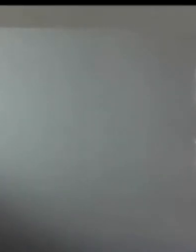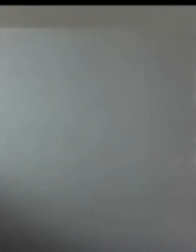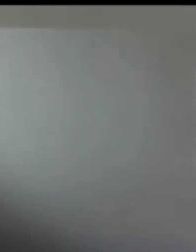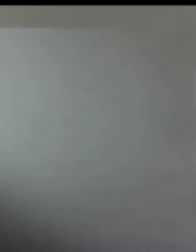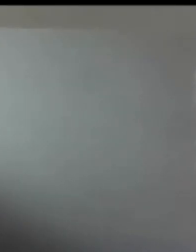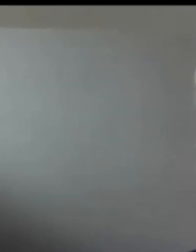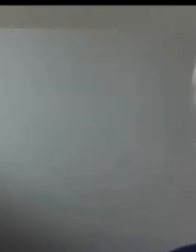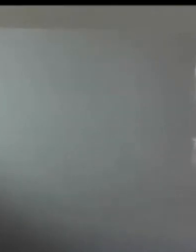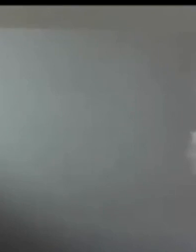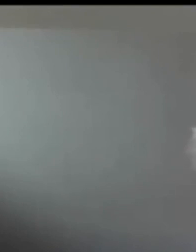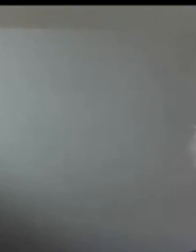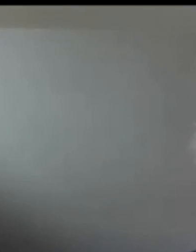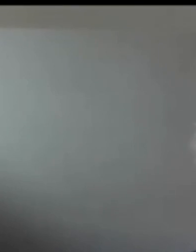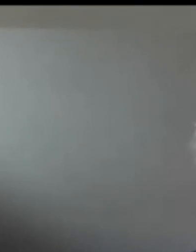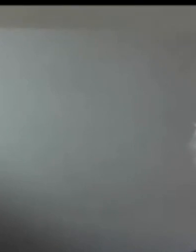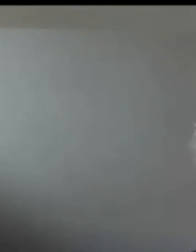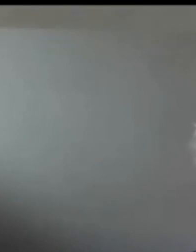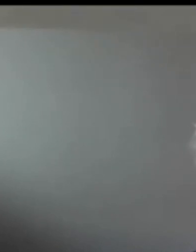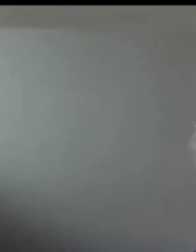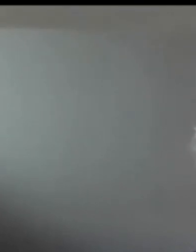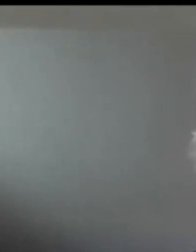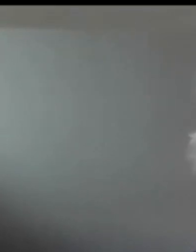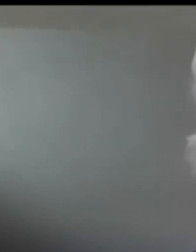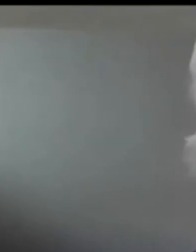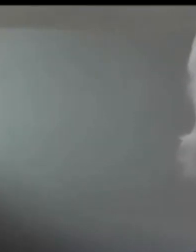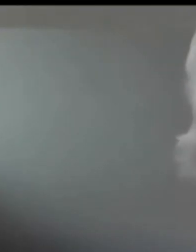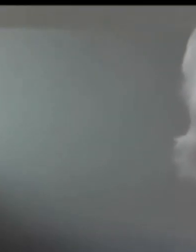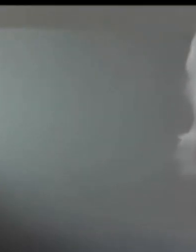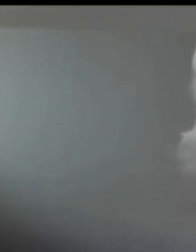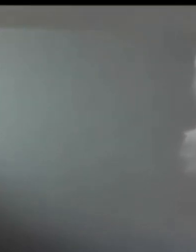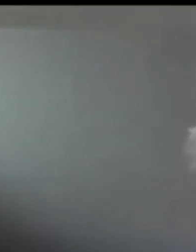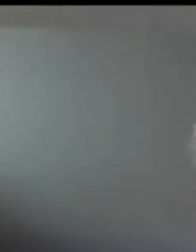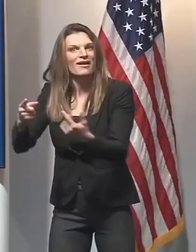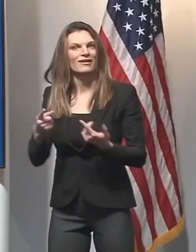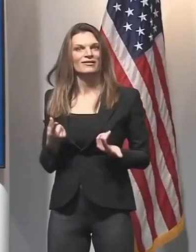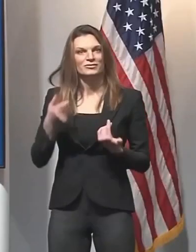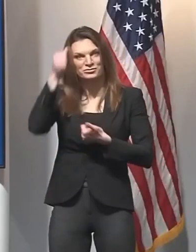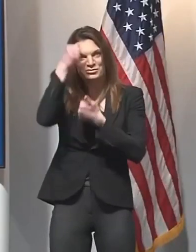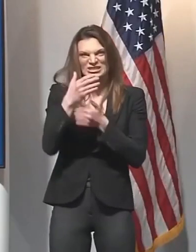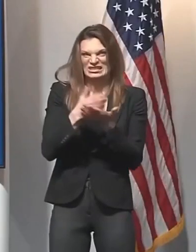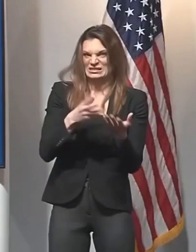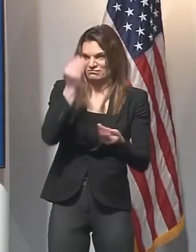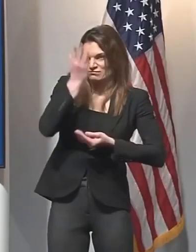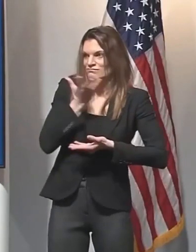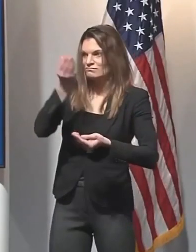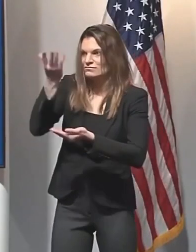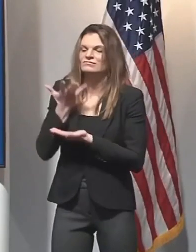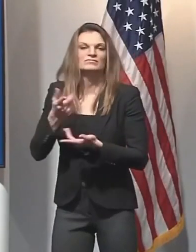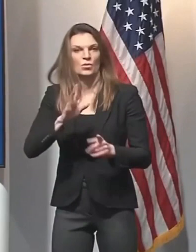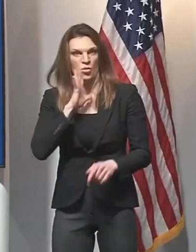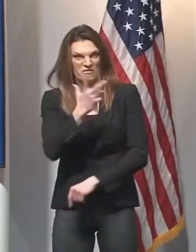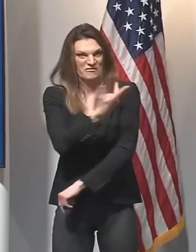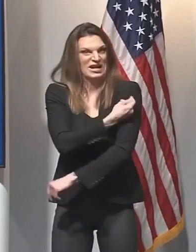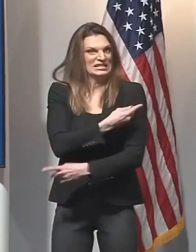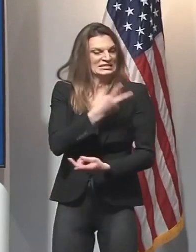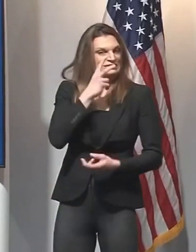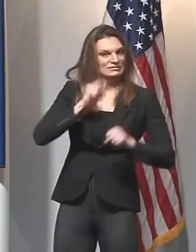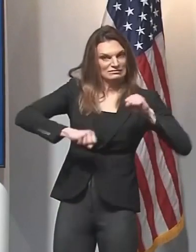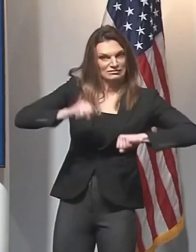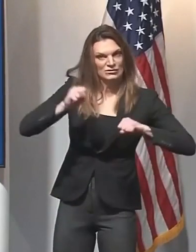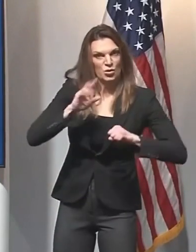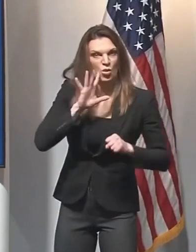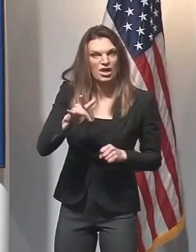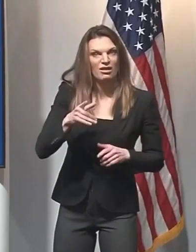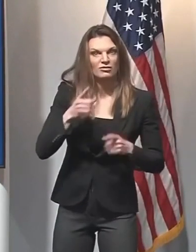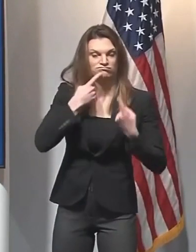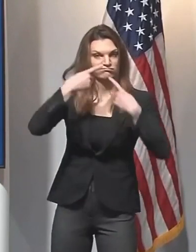Dr. Lindsay Petty saved me. You know, again, she was the reason I got the treatment. Earlier this week, Governor Gretchen Whitmer announced the